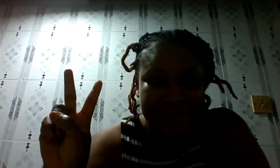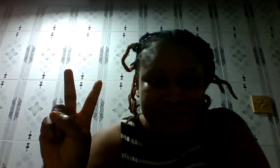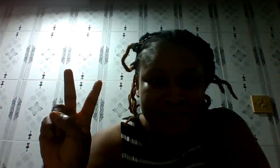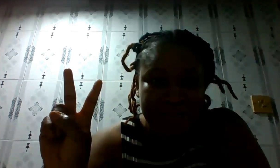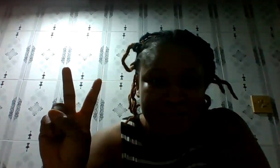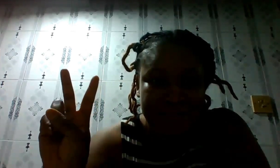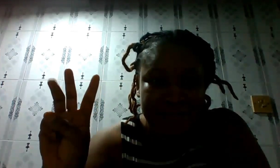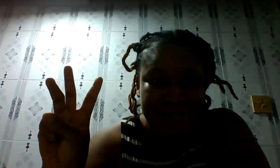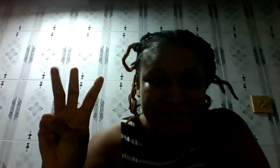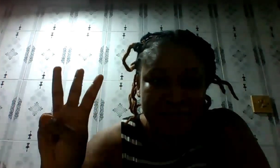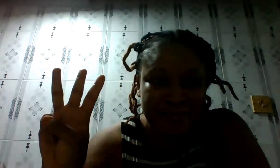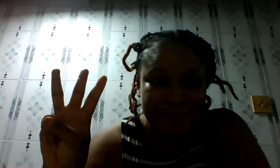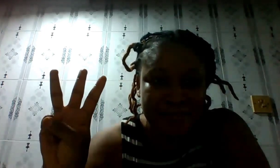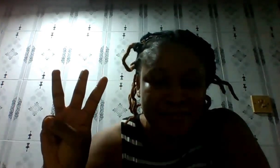X.